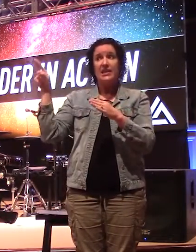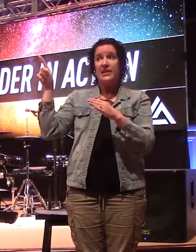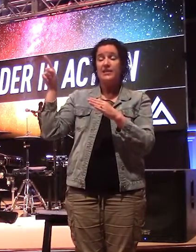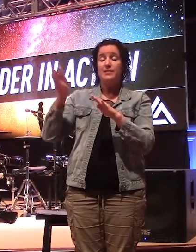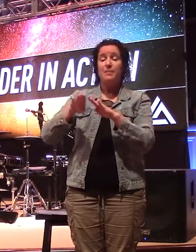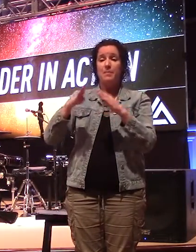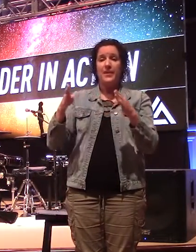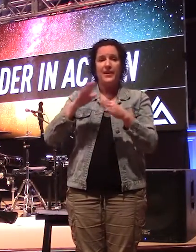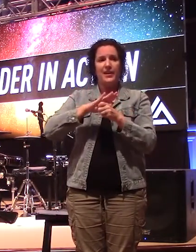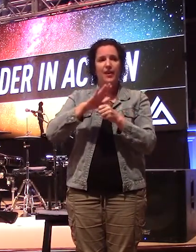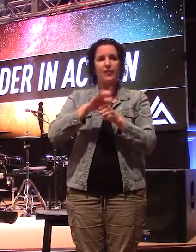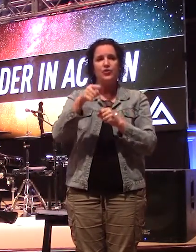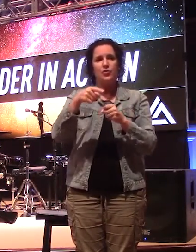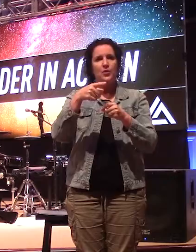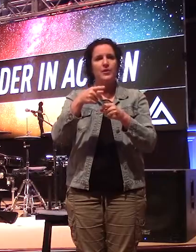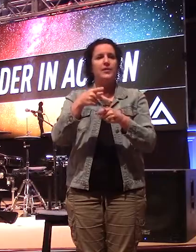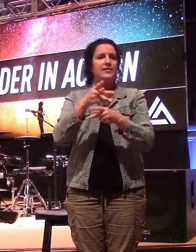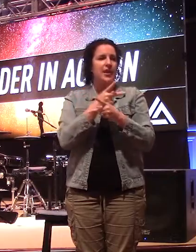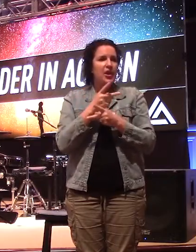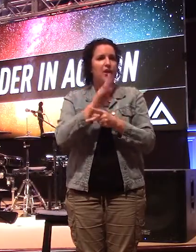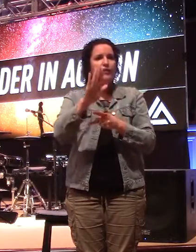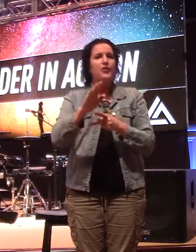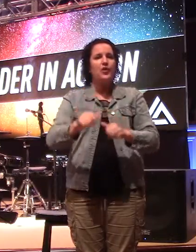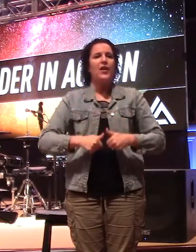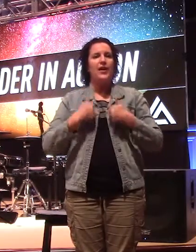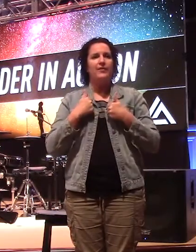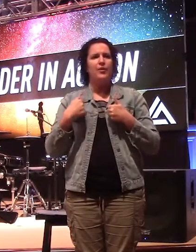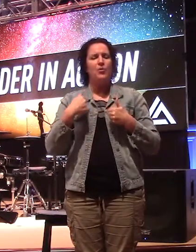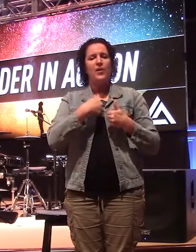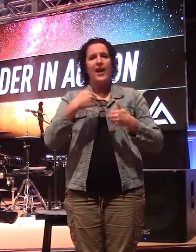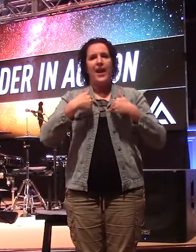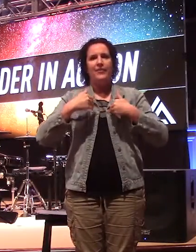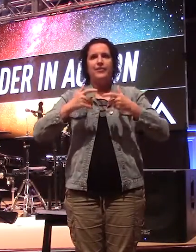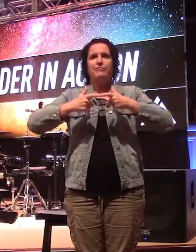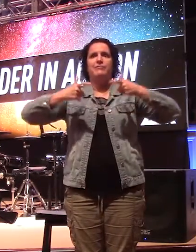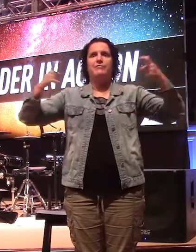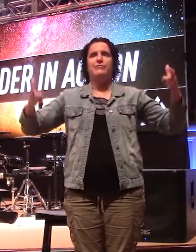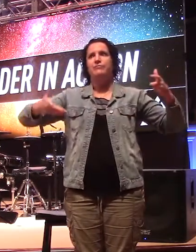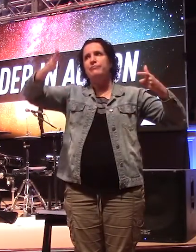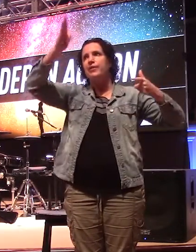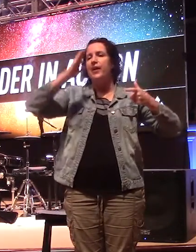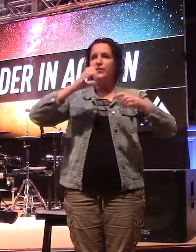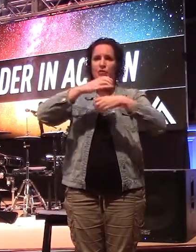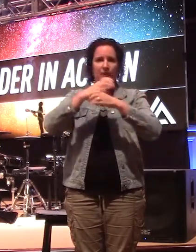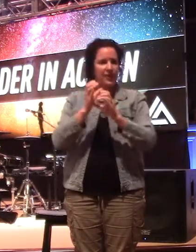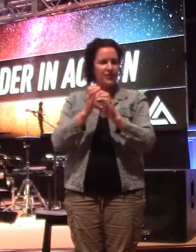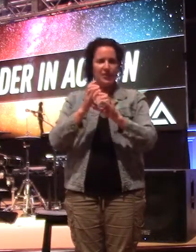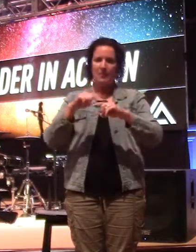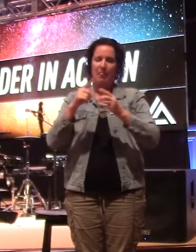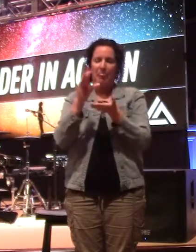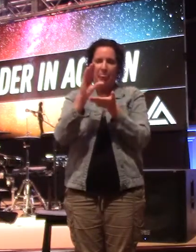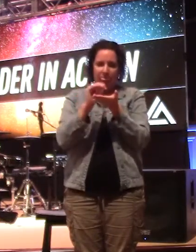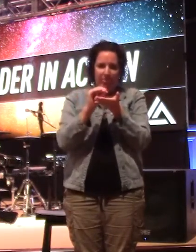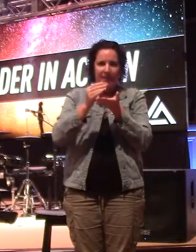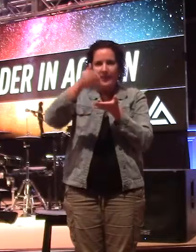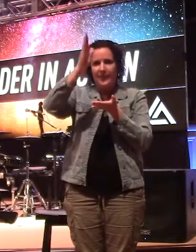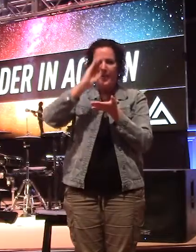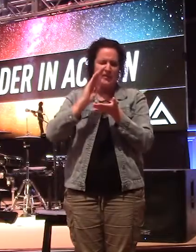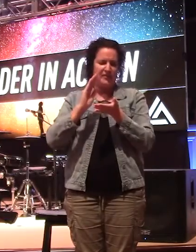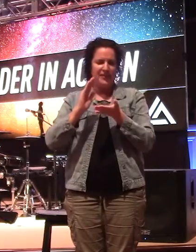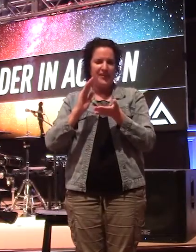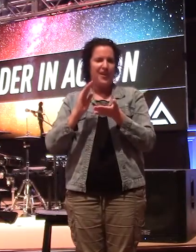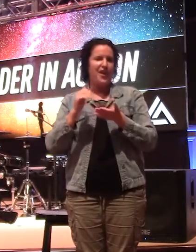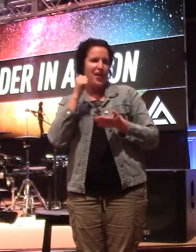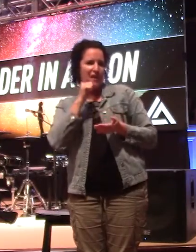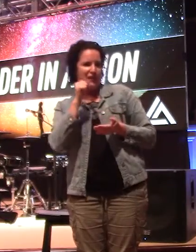life. We've got a great big God of creation, but a midget God of our everyday life. He